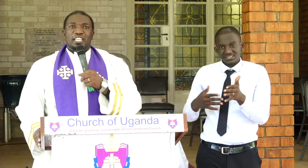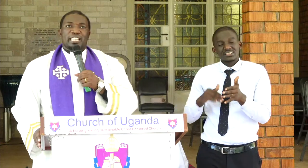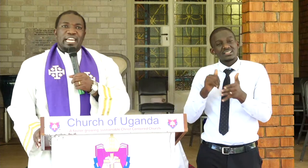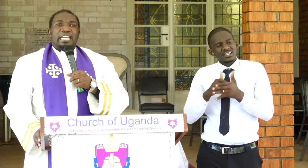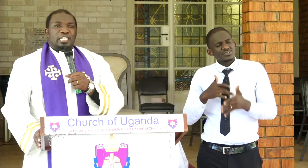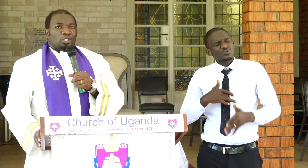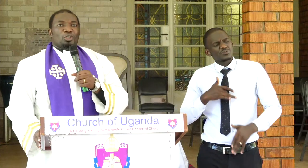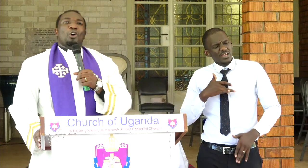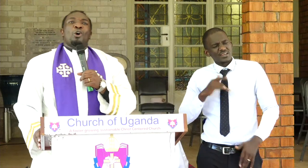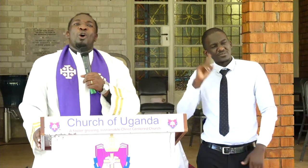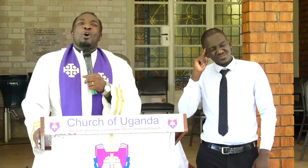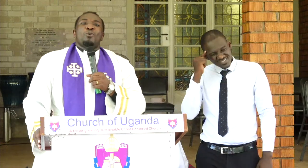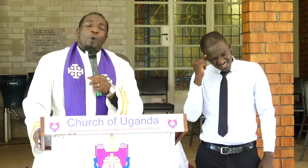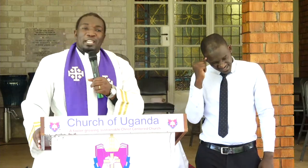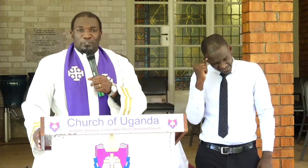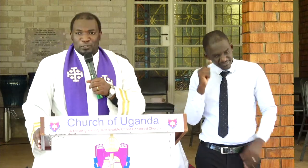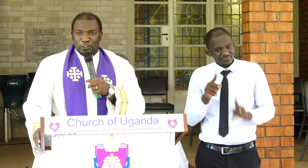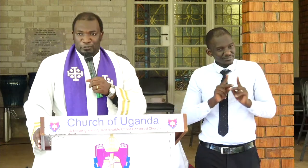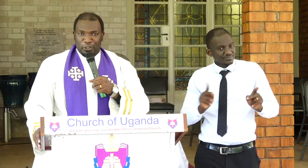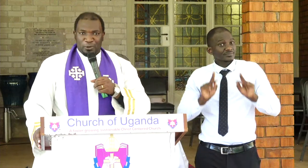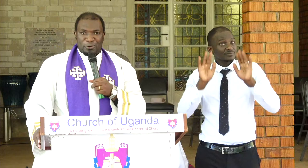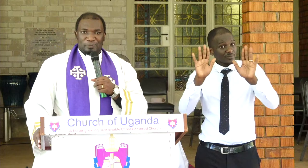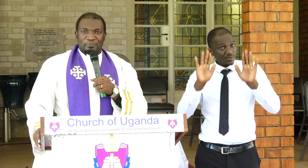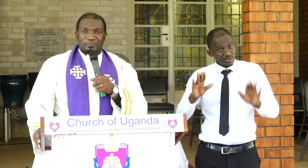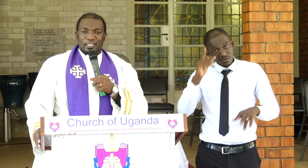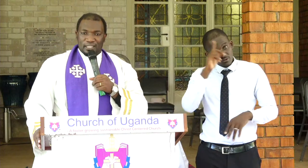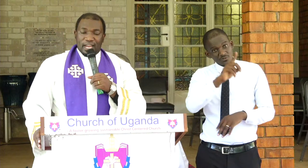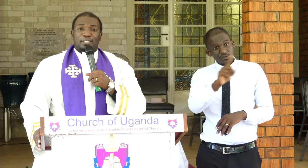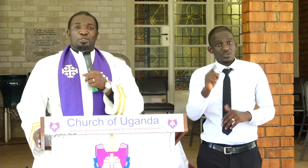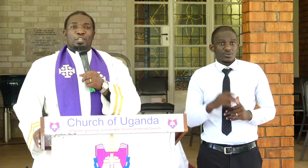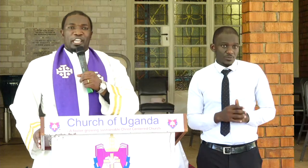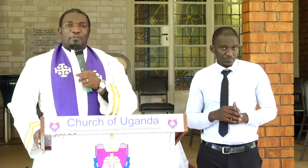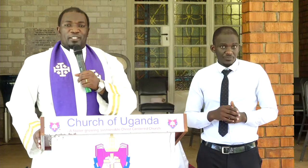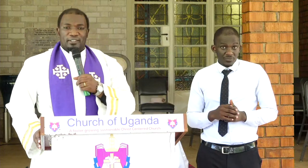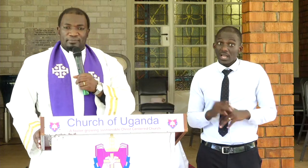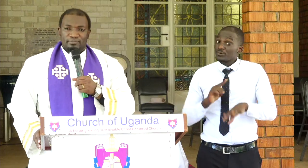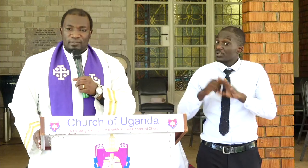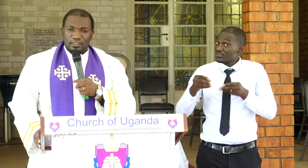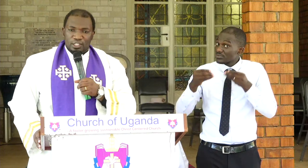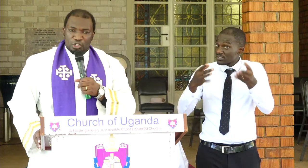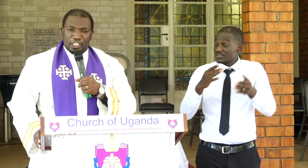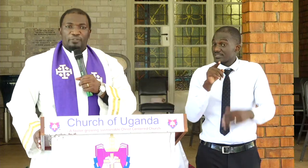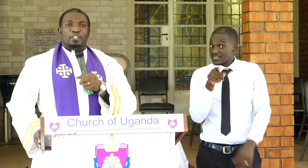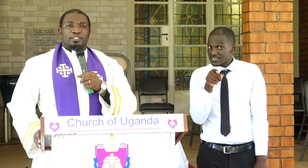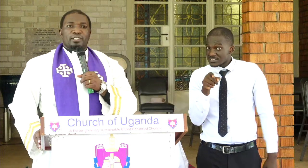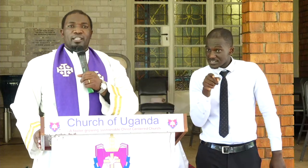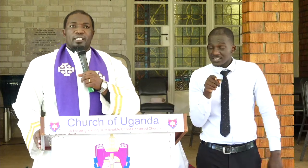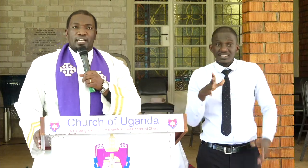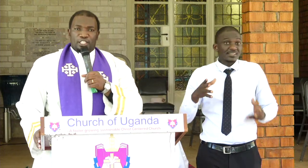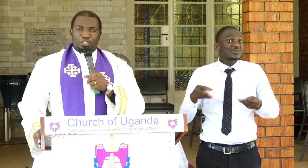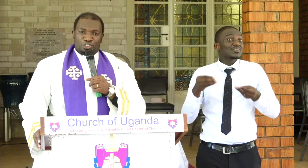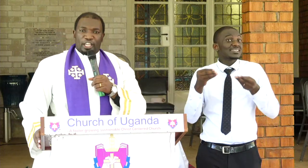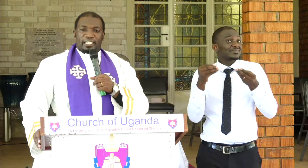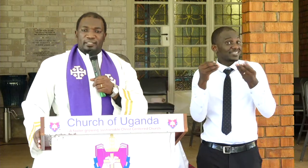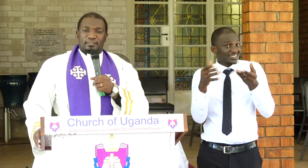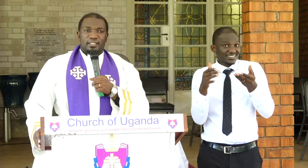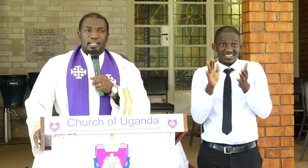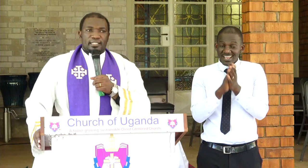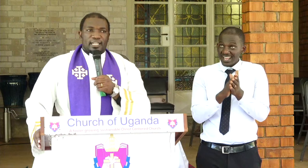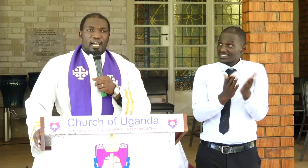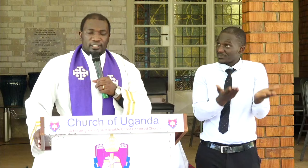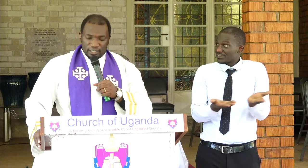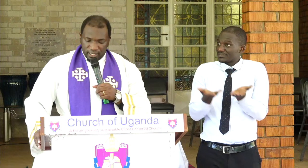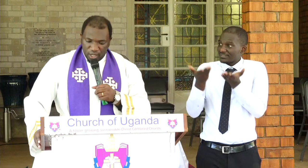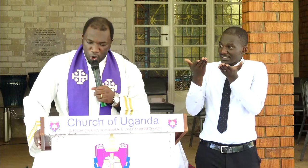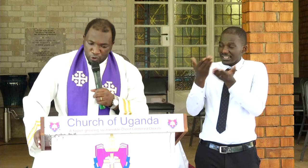you think is so wonderful for you. And as you give it, and it is taken